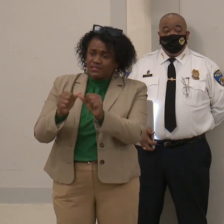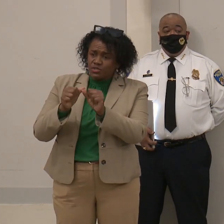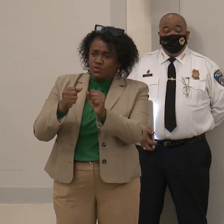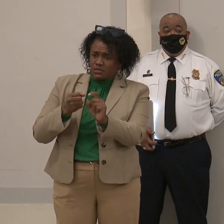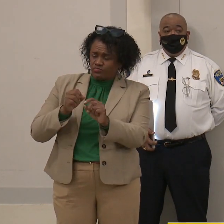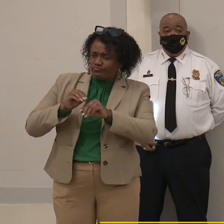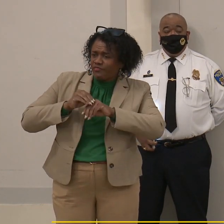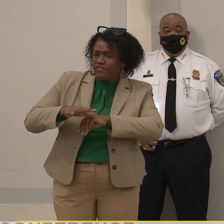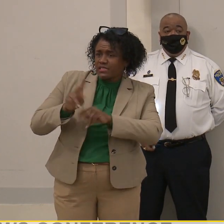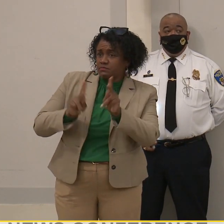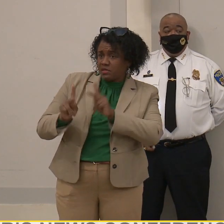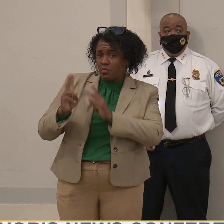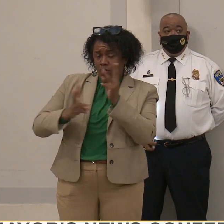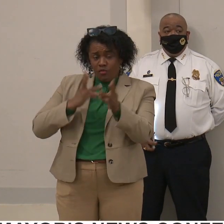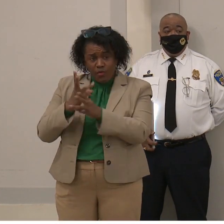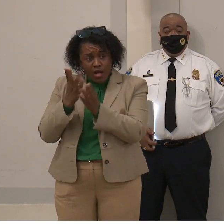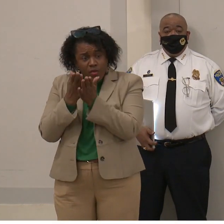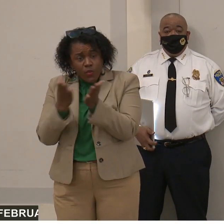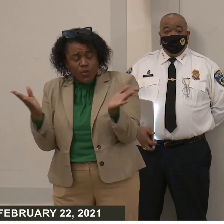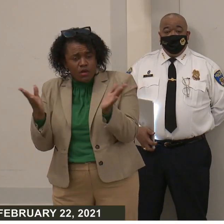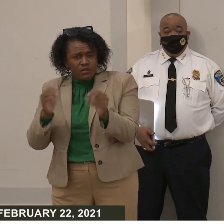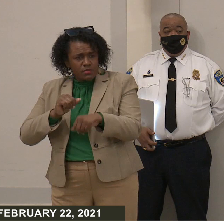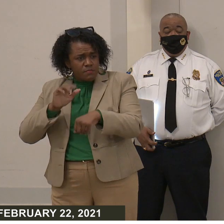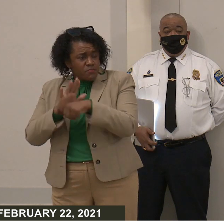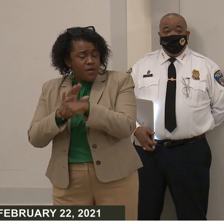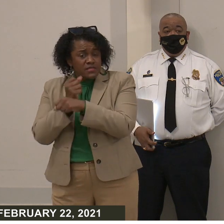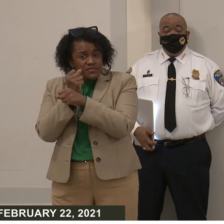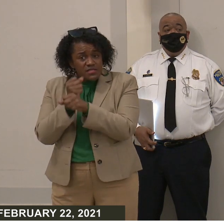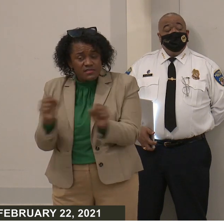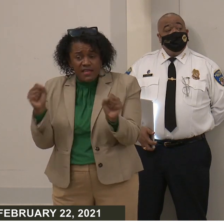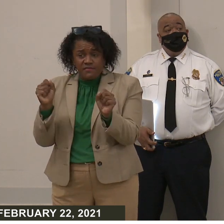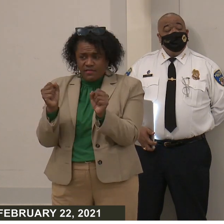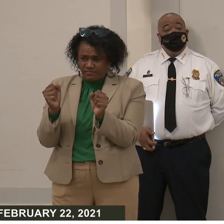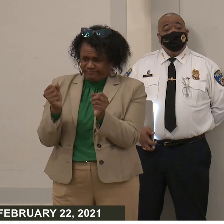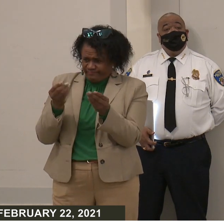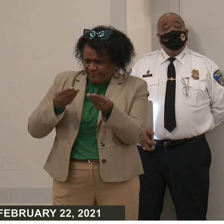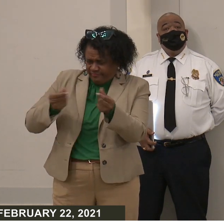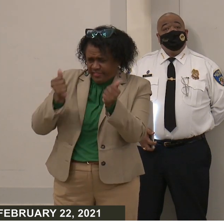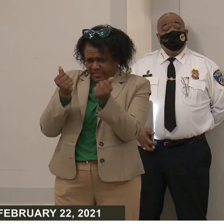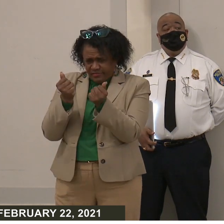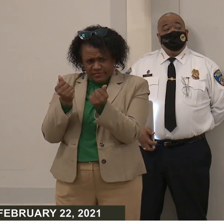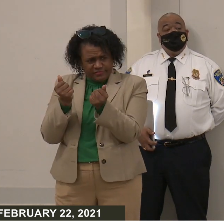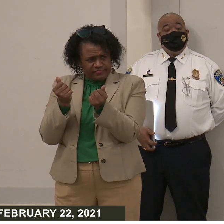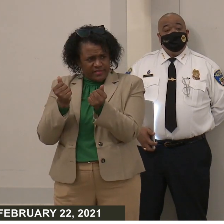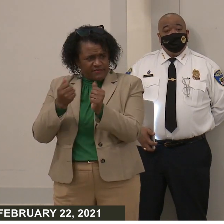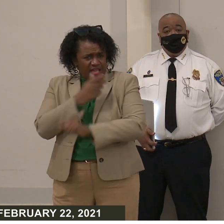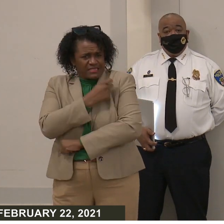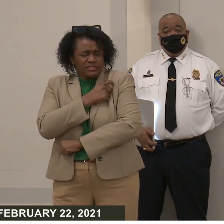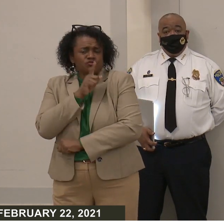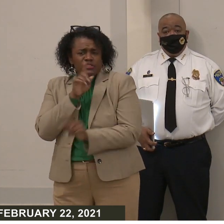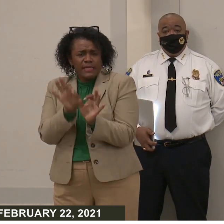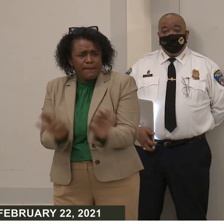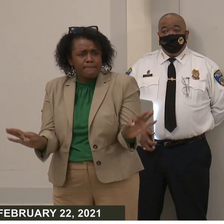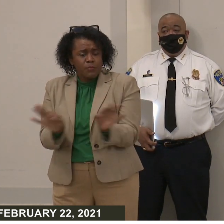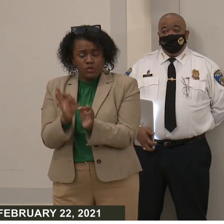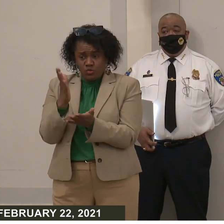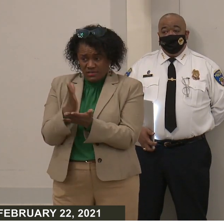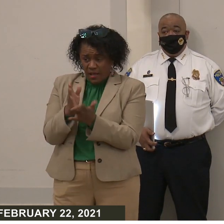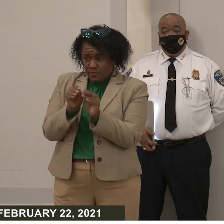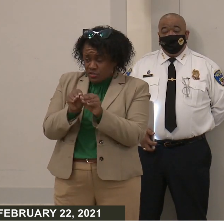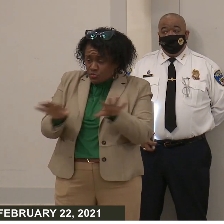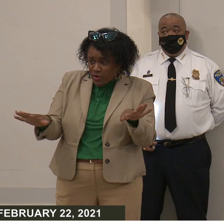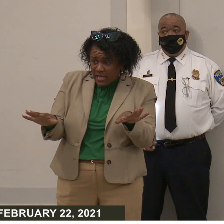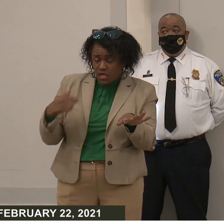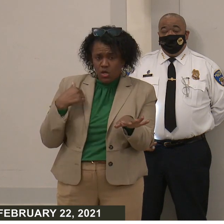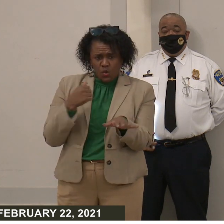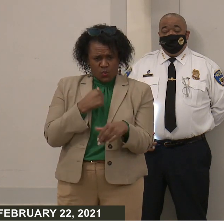people worldwide, the promise of a safe and effective vaccine is critical to stopping the spread. As we prepared